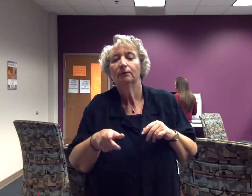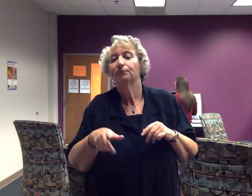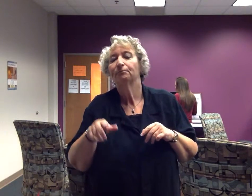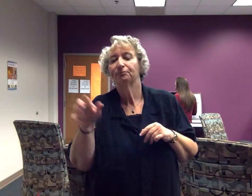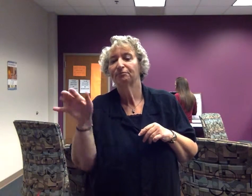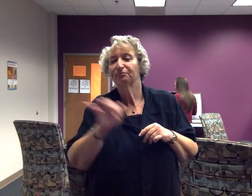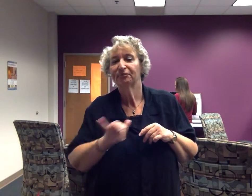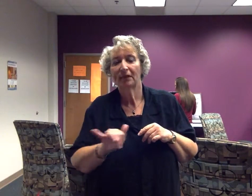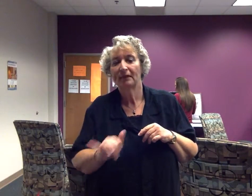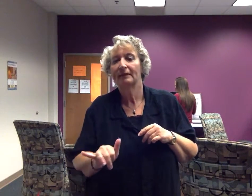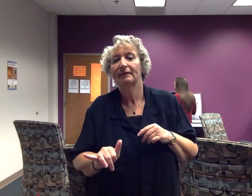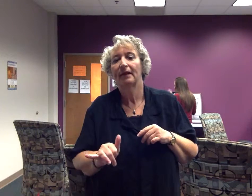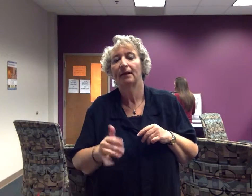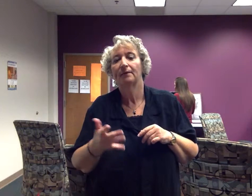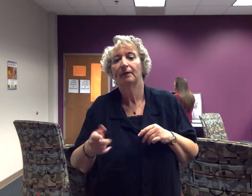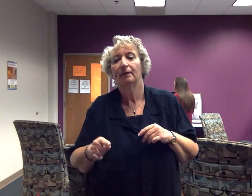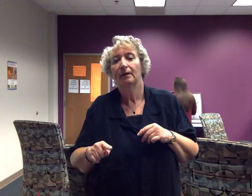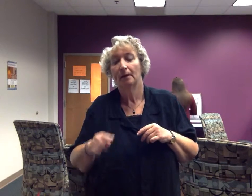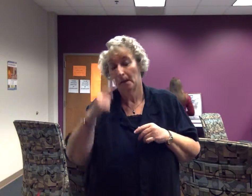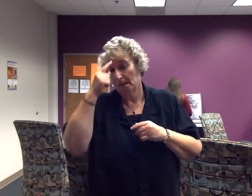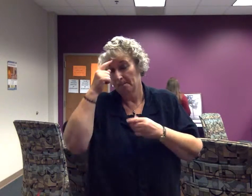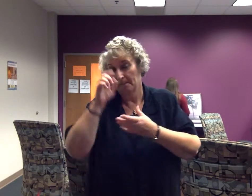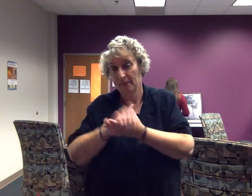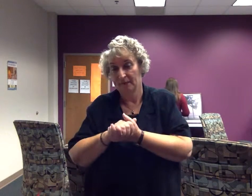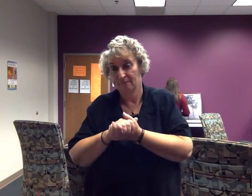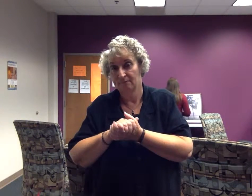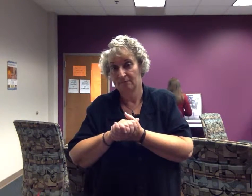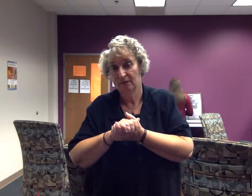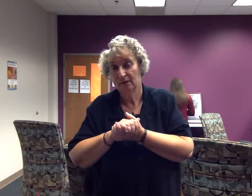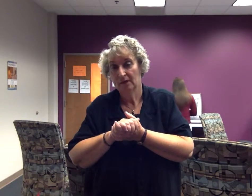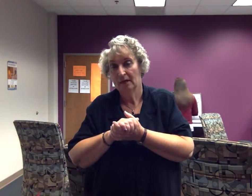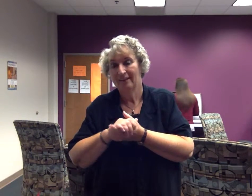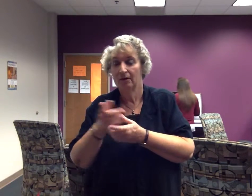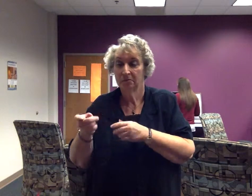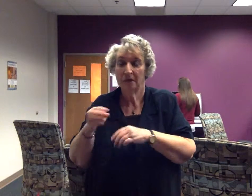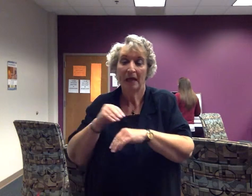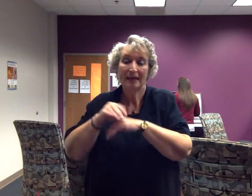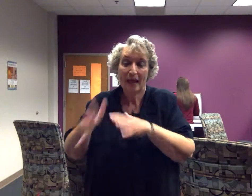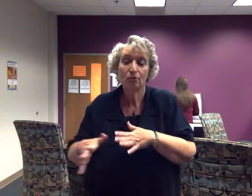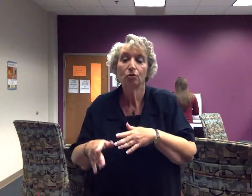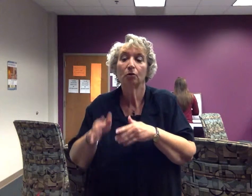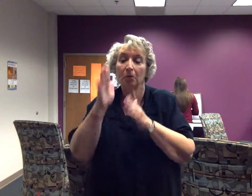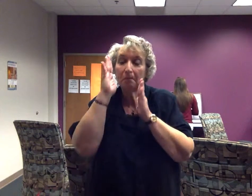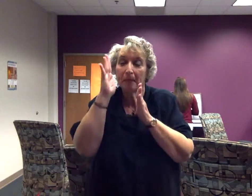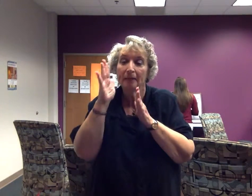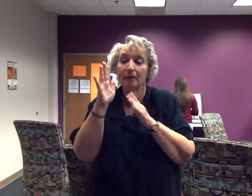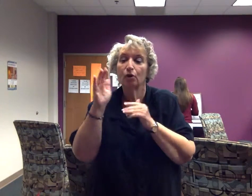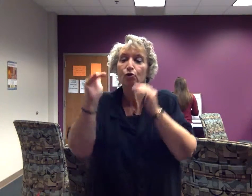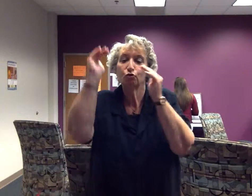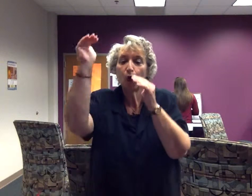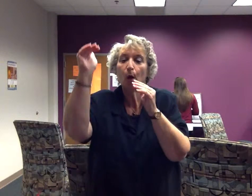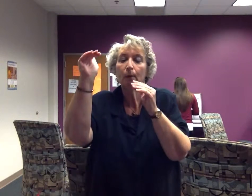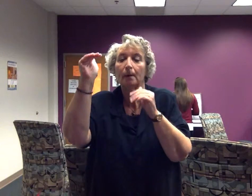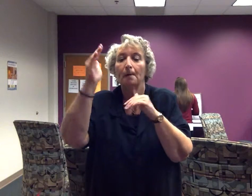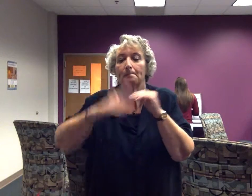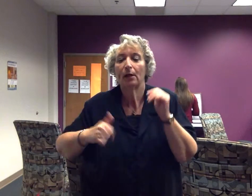this belief, in this case your belief was that, well, the administrator, the counselors will listen more to an adult than they would to just me. We can change that around a little